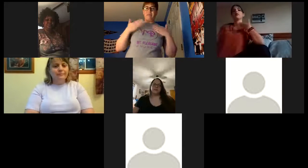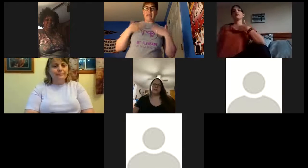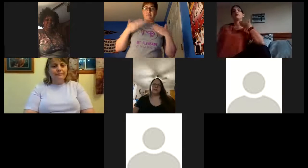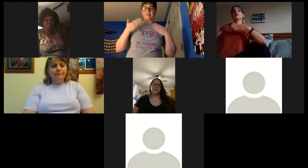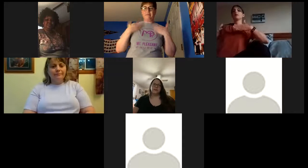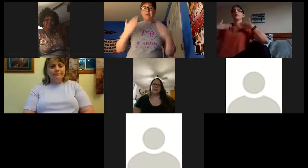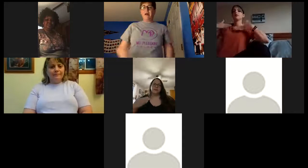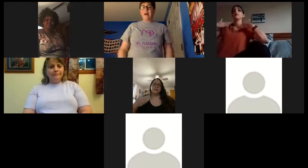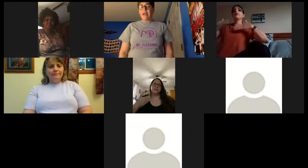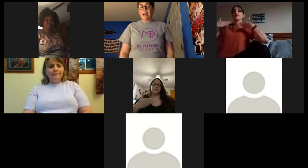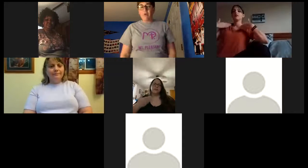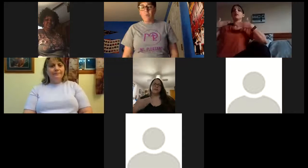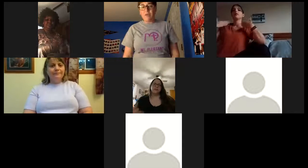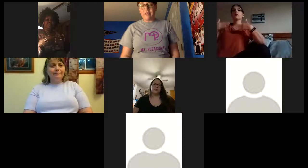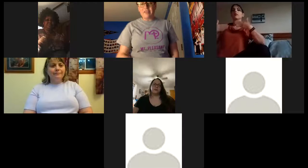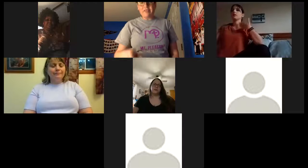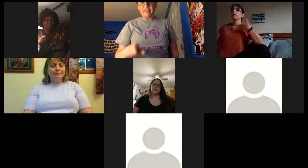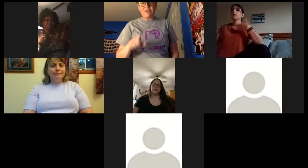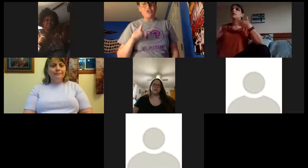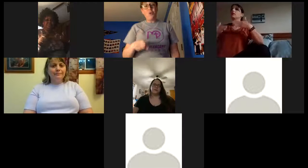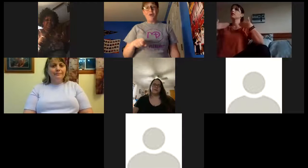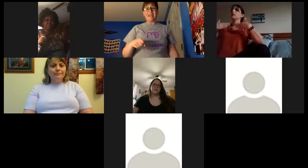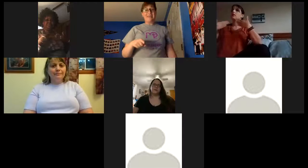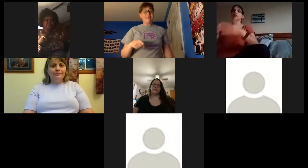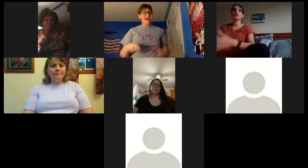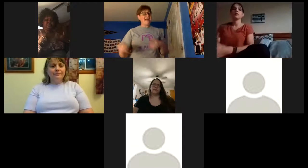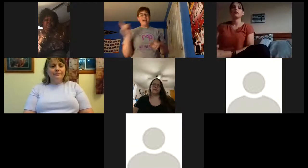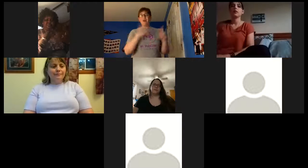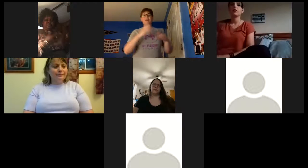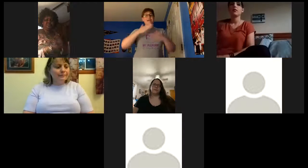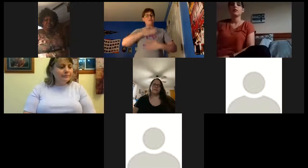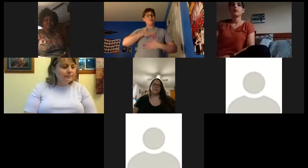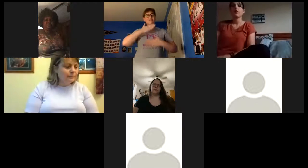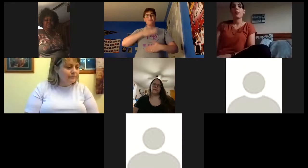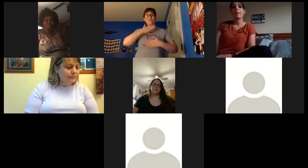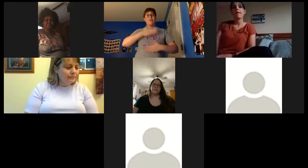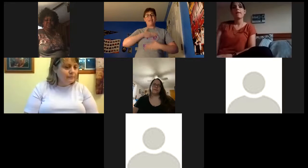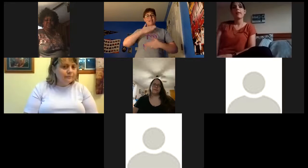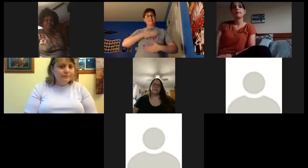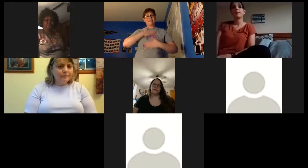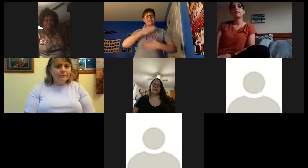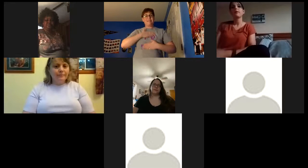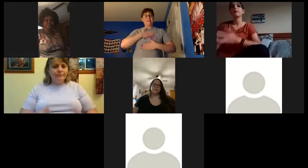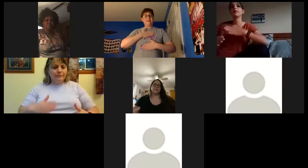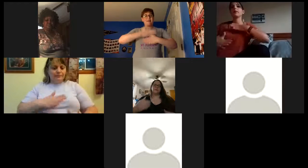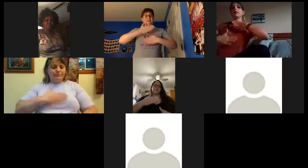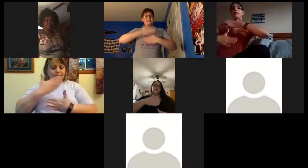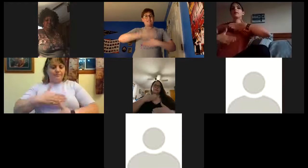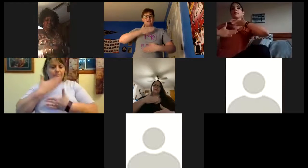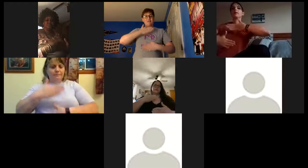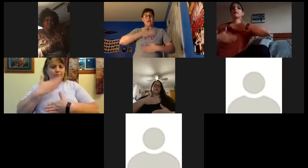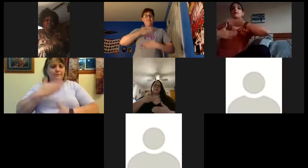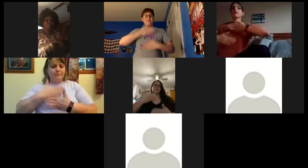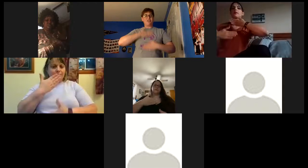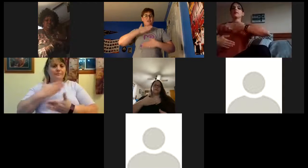Happy and happy. Now with joy, I go back to doing it with two hands, but